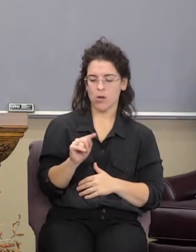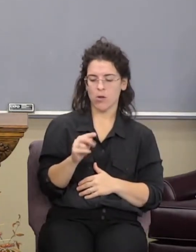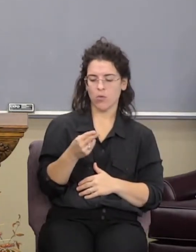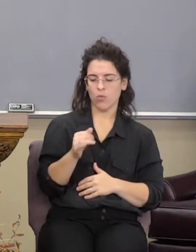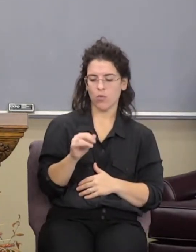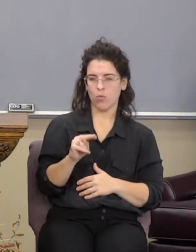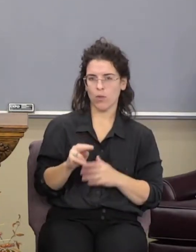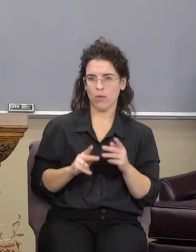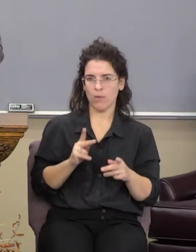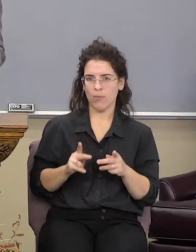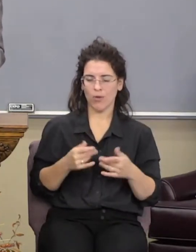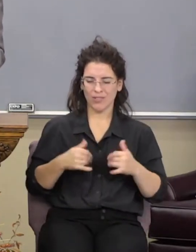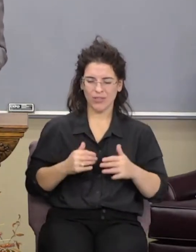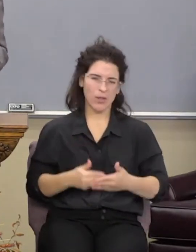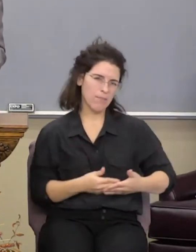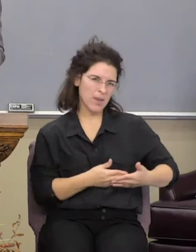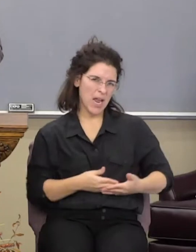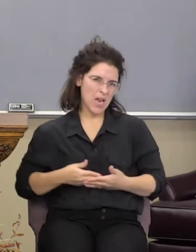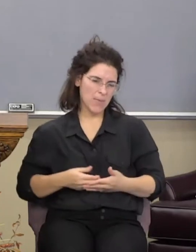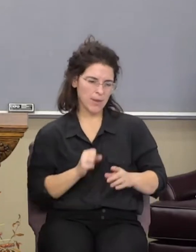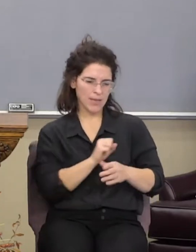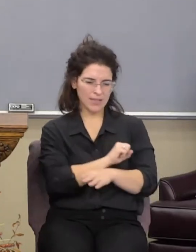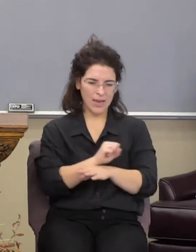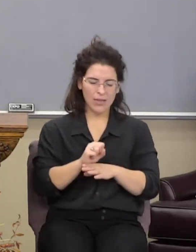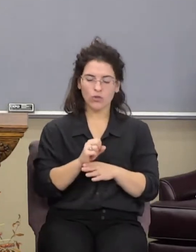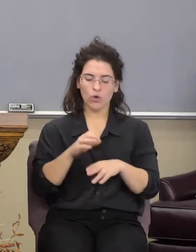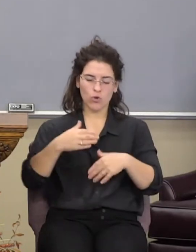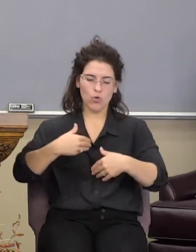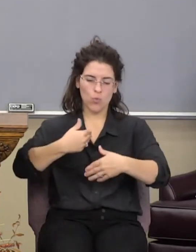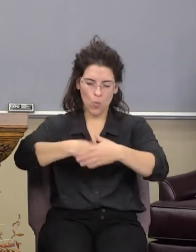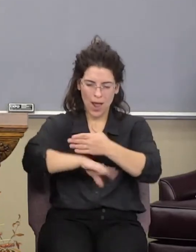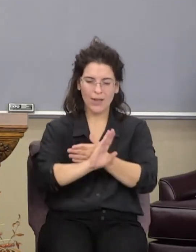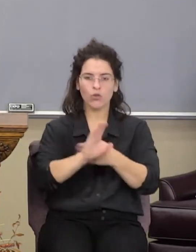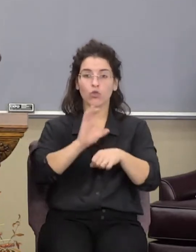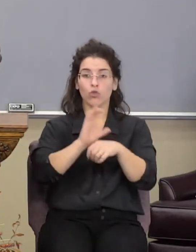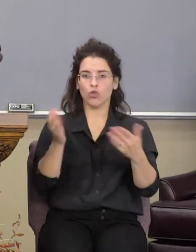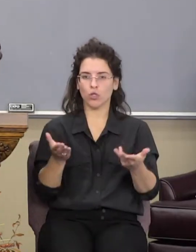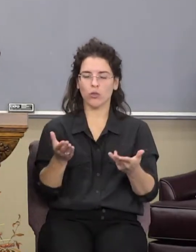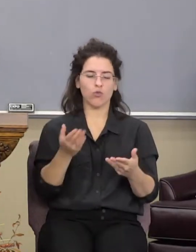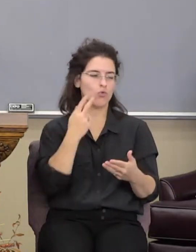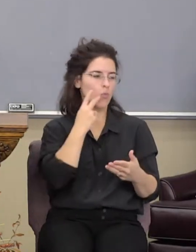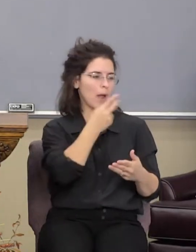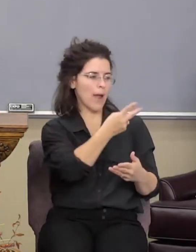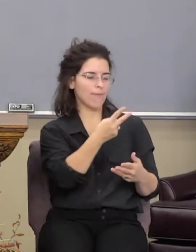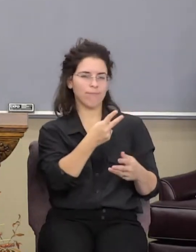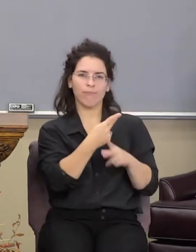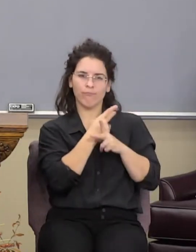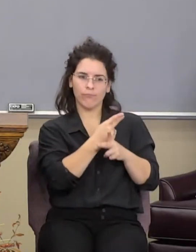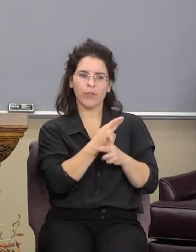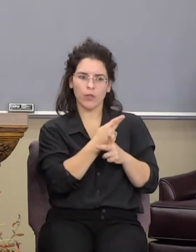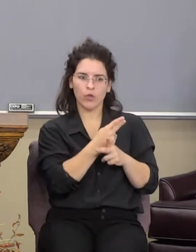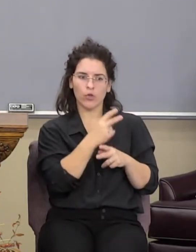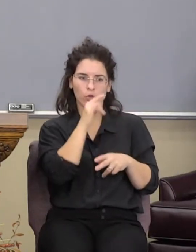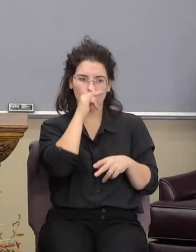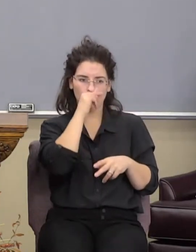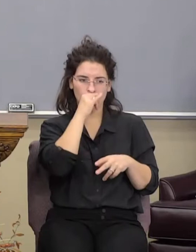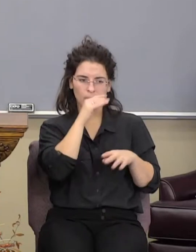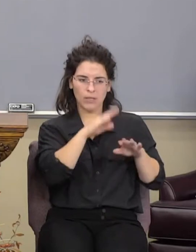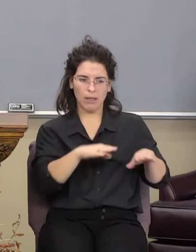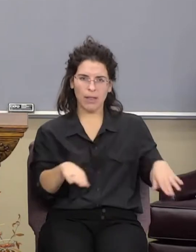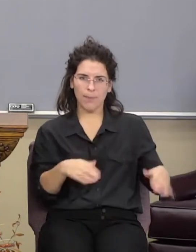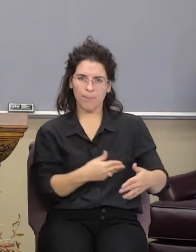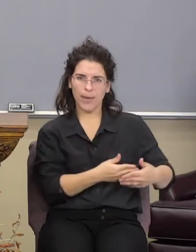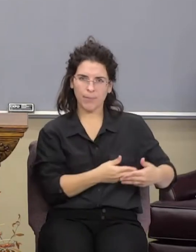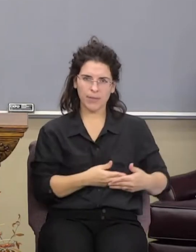infant stage. You know, we walk into the church building and you have the nursery. The first room that you see is the nursery.